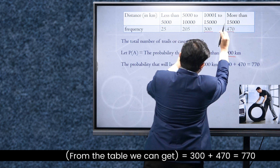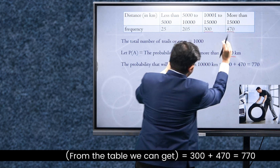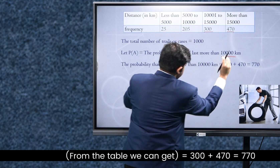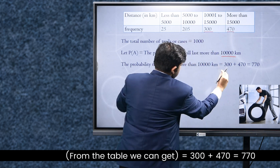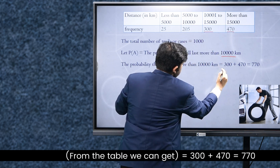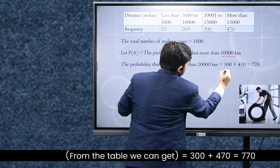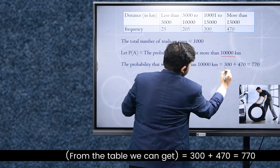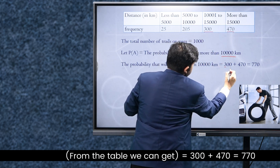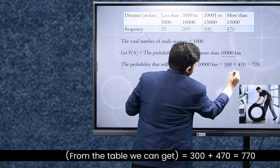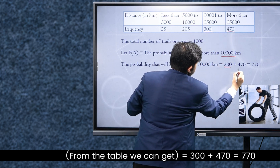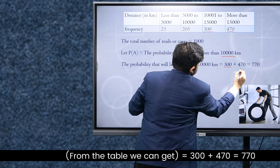770.